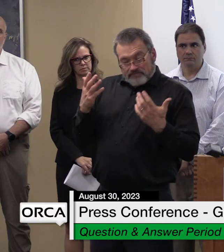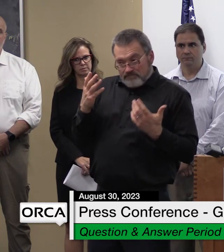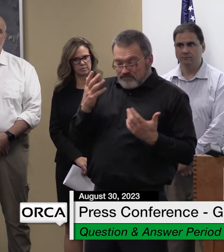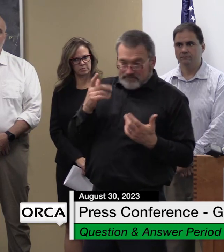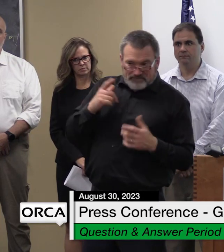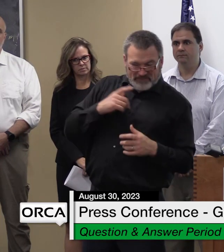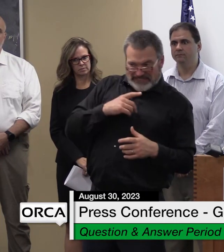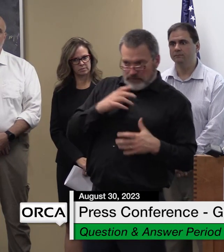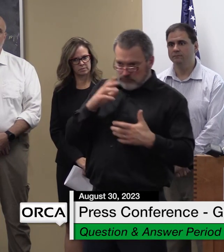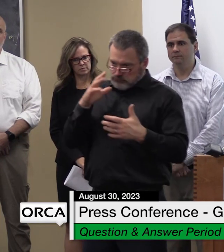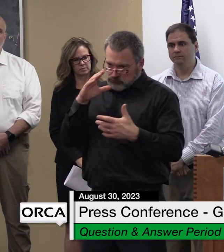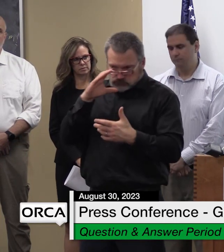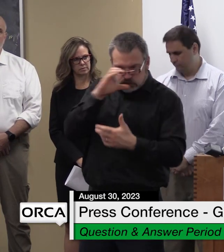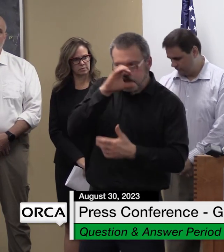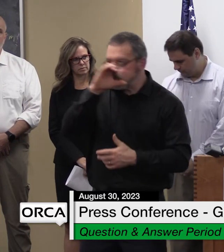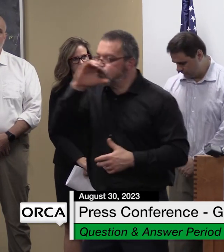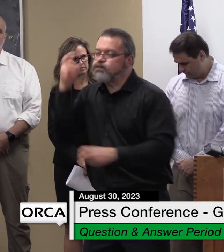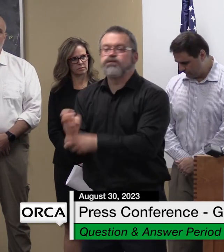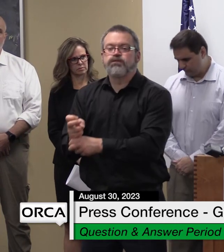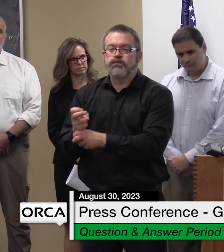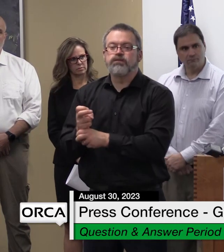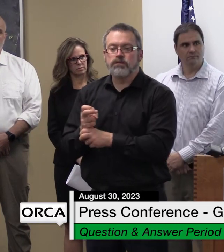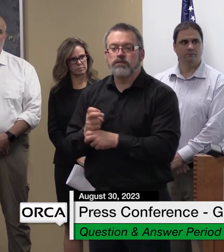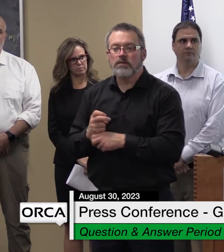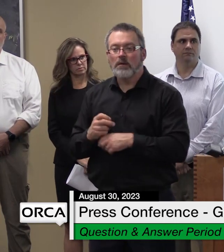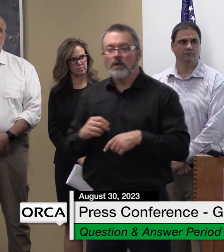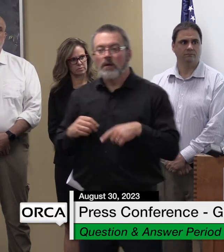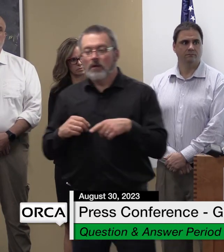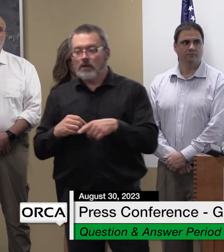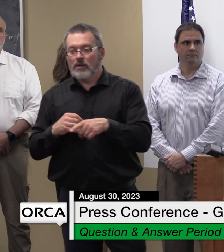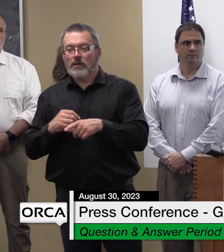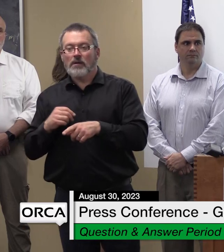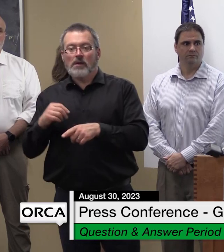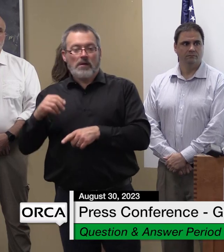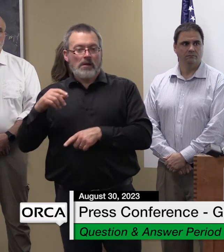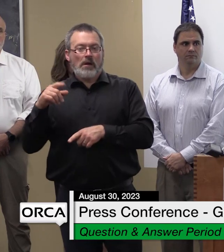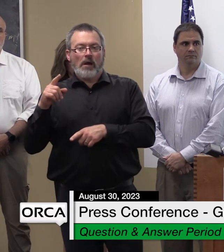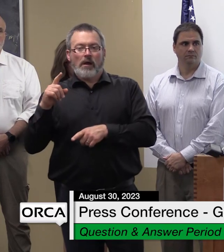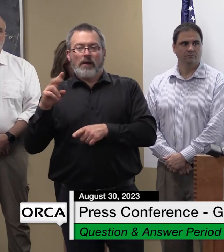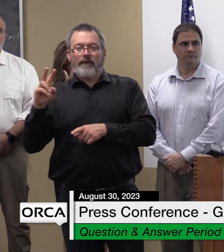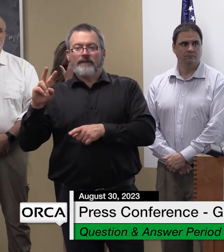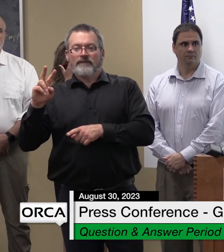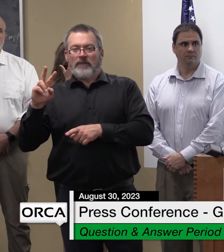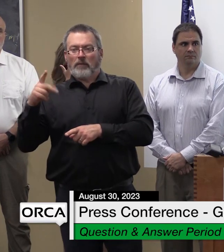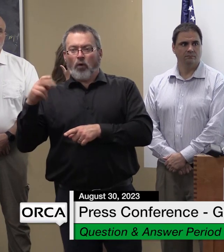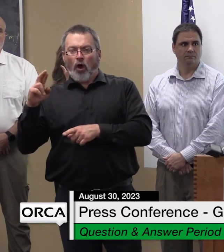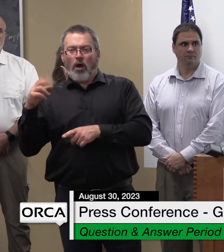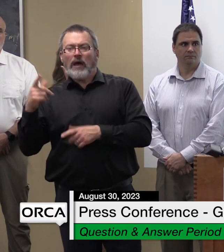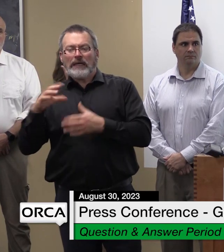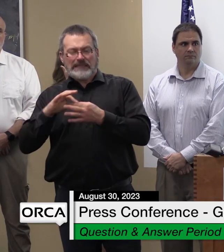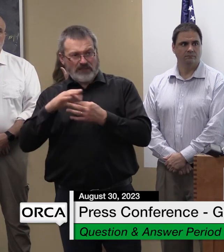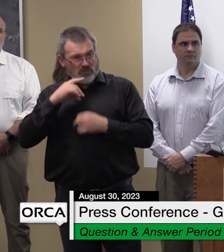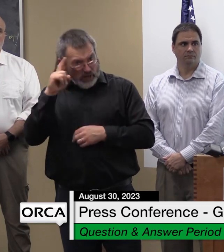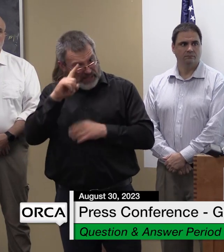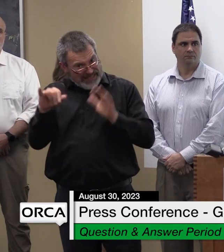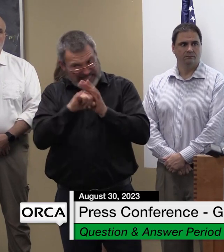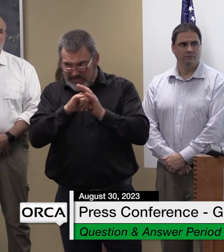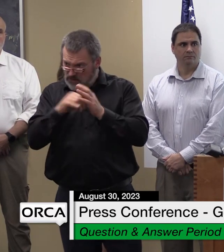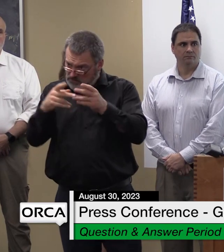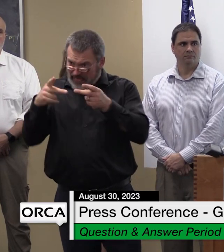you identified any? There's been a couple that have come up that we're getting ready to take a look at, but